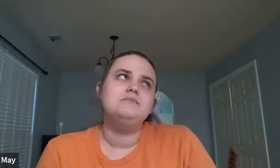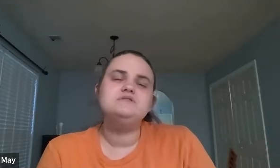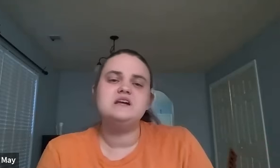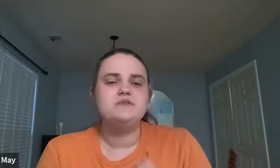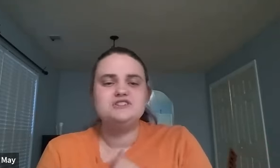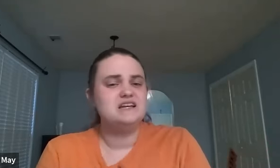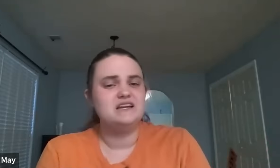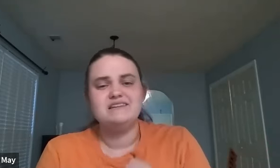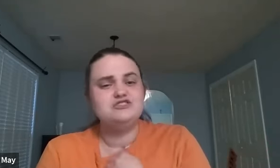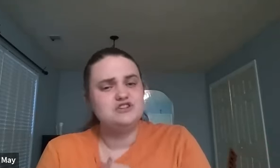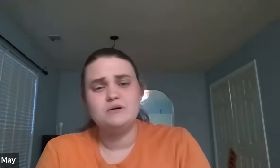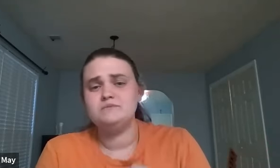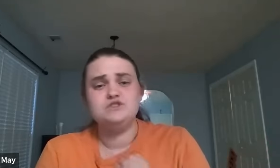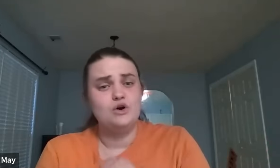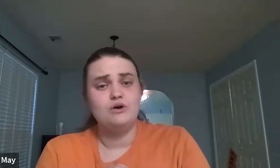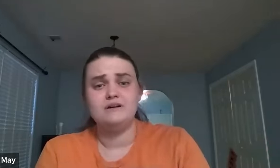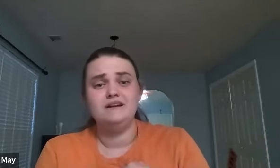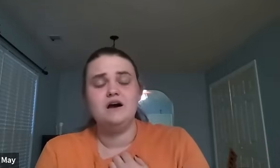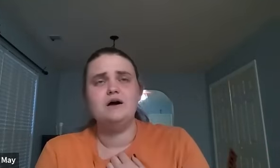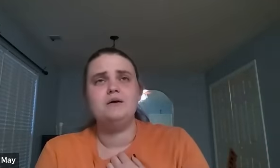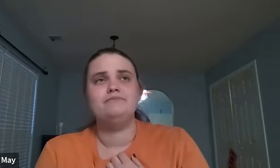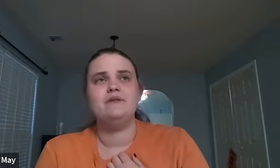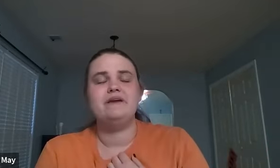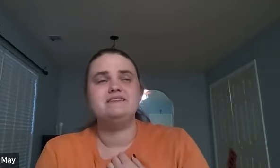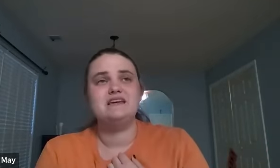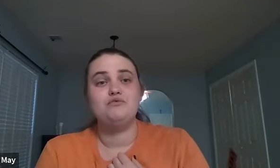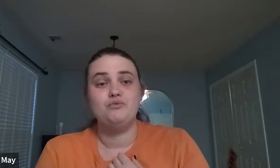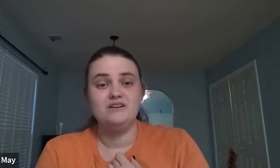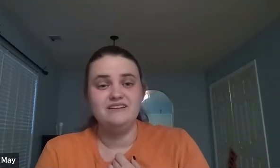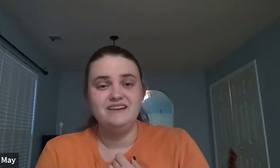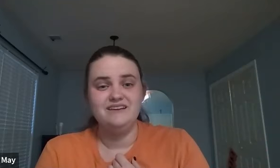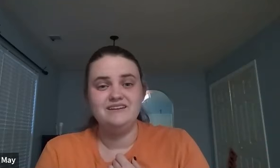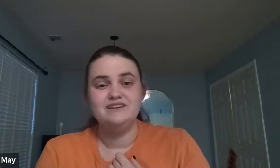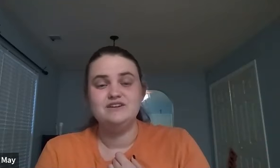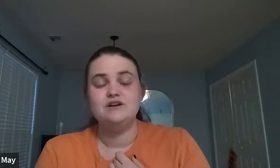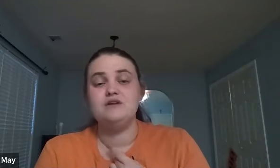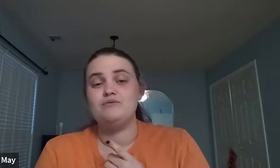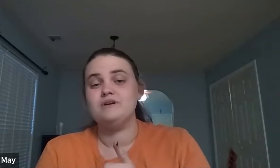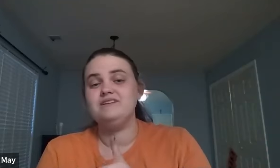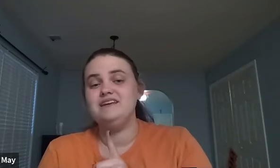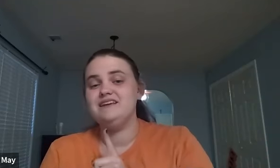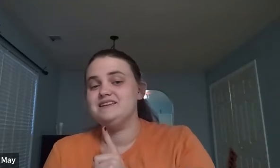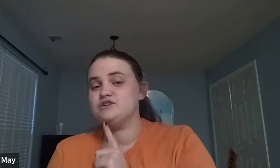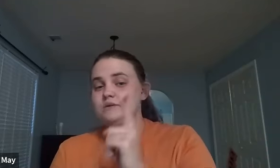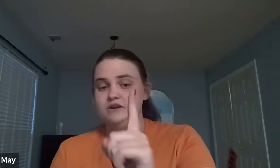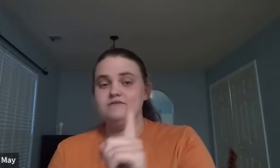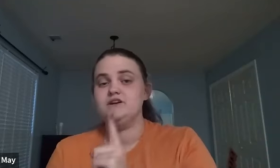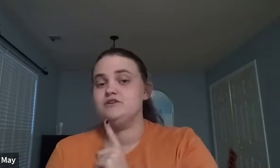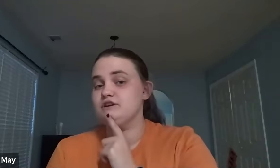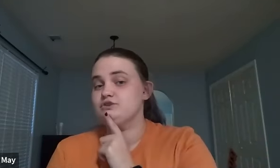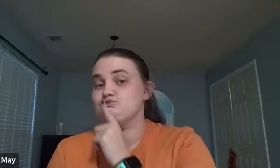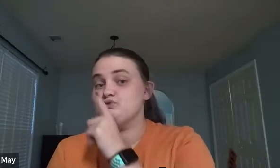most of the time they'll just go, I'm sorry. They may say really, and really is going to be your finger and it goes